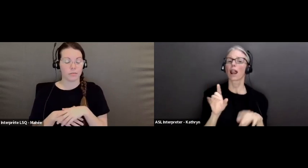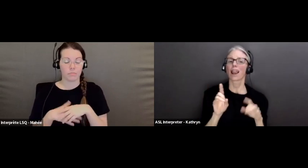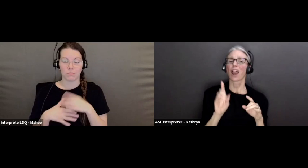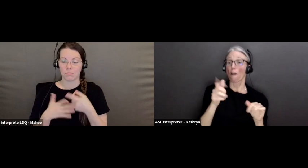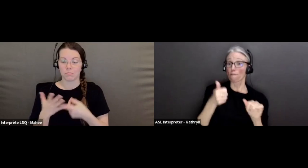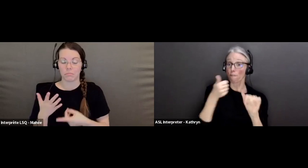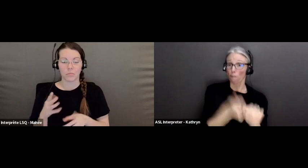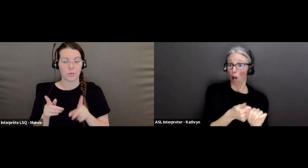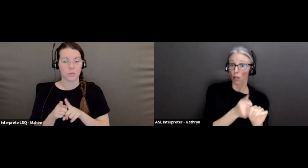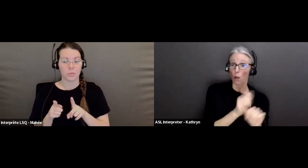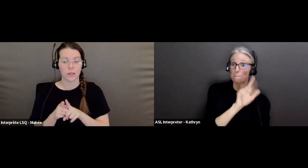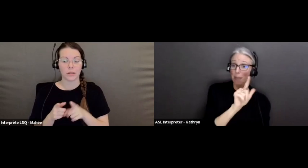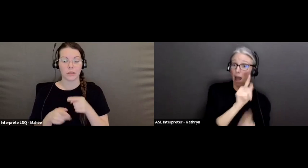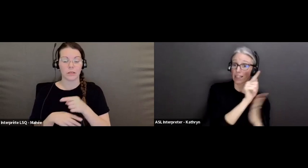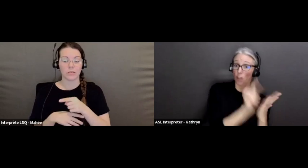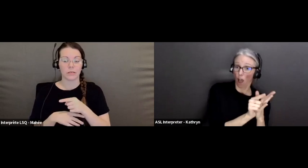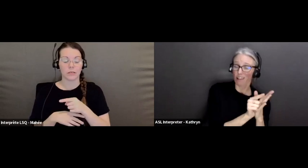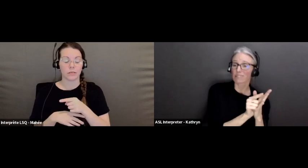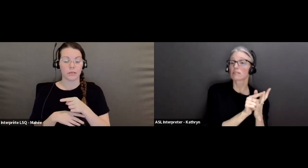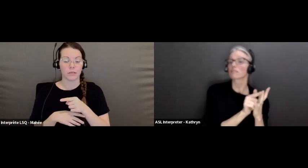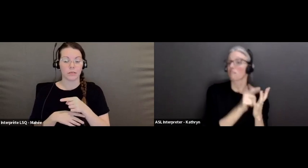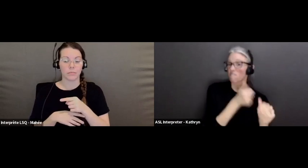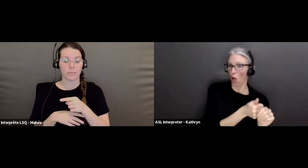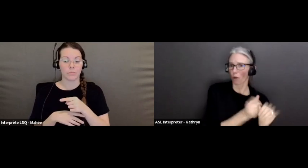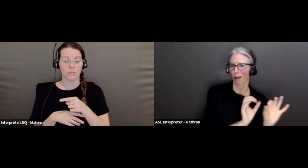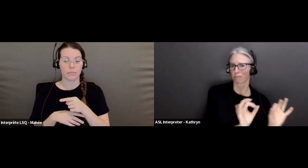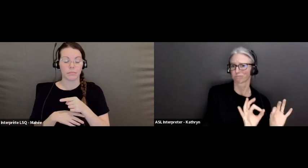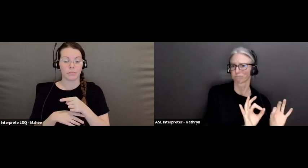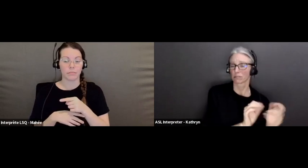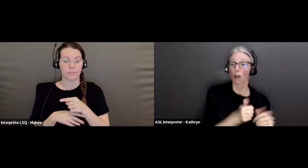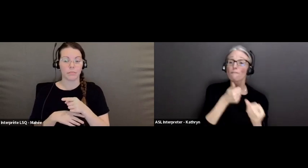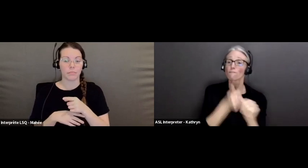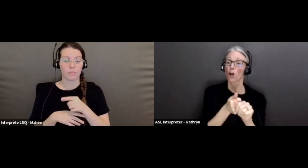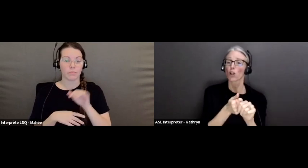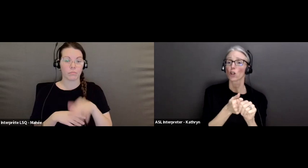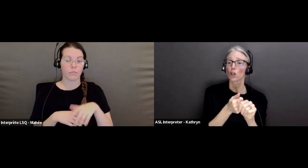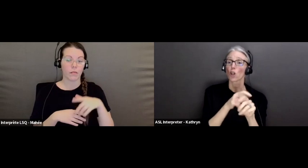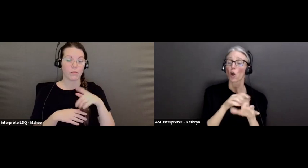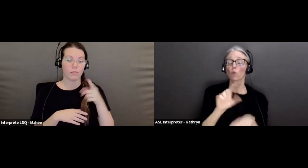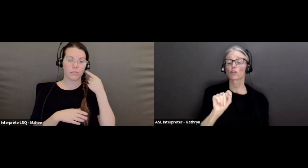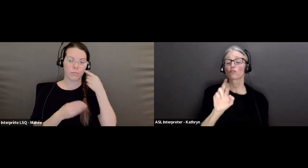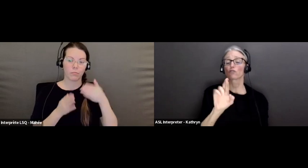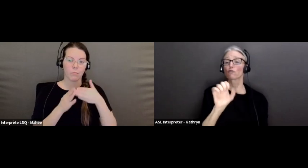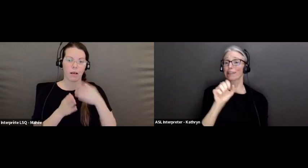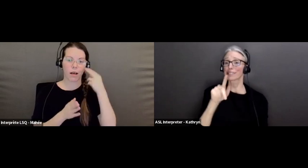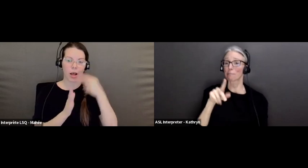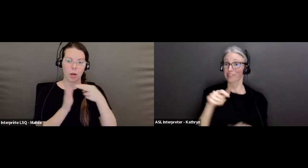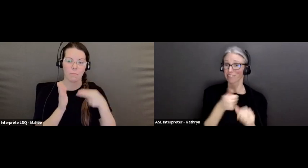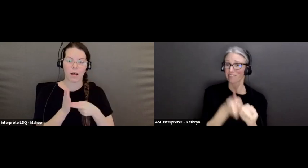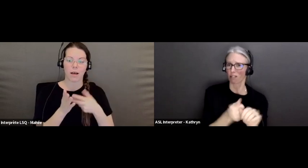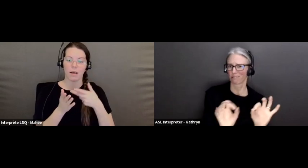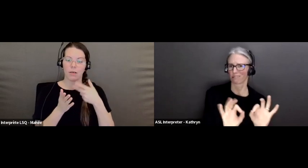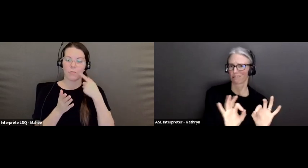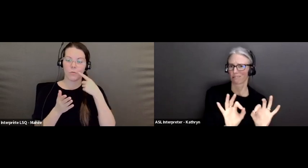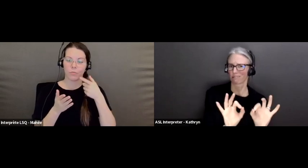trespass. Residents' belongings have been destroyed and treated as waste. There have not been consistent offers of